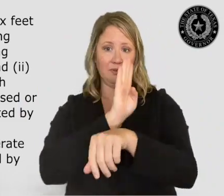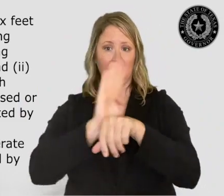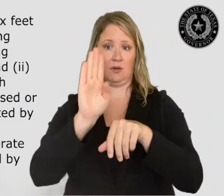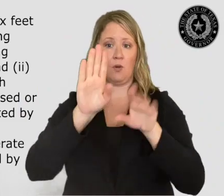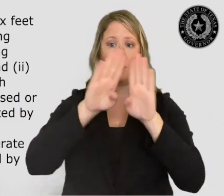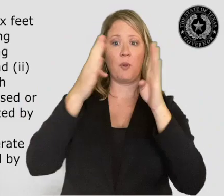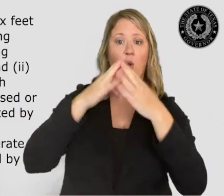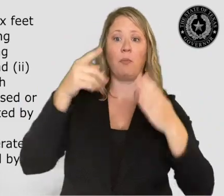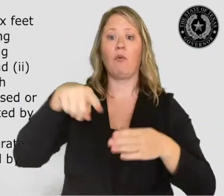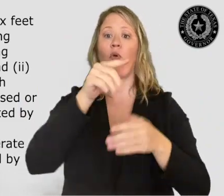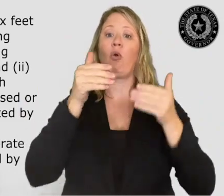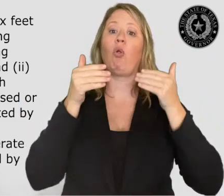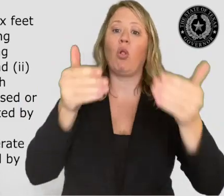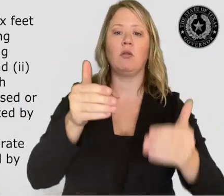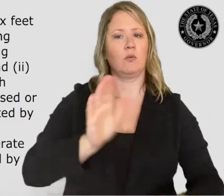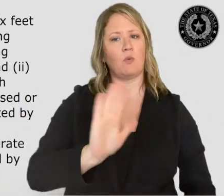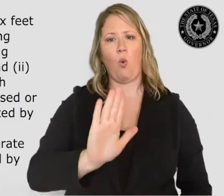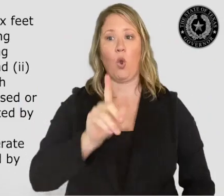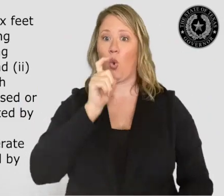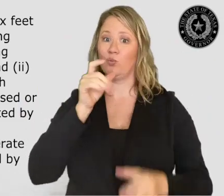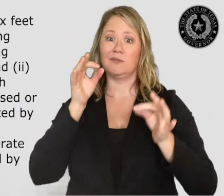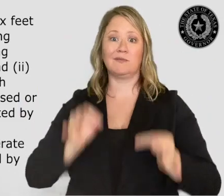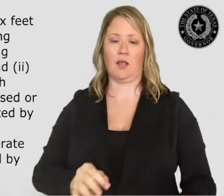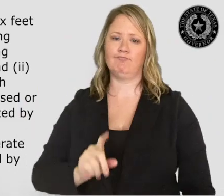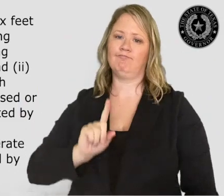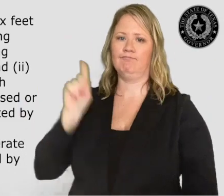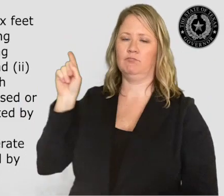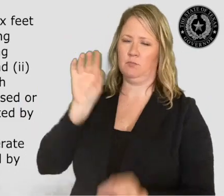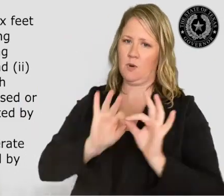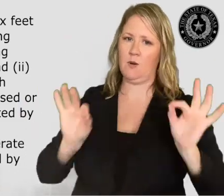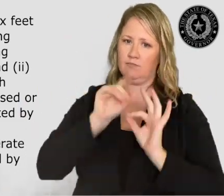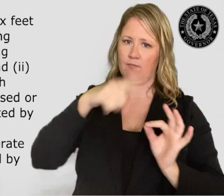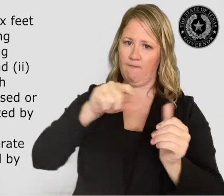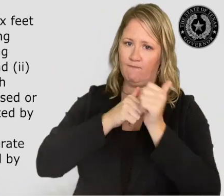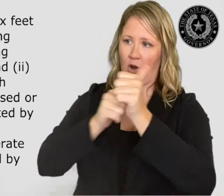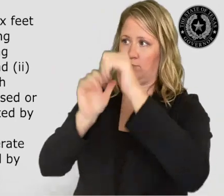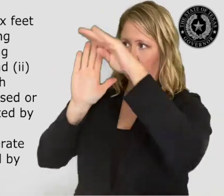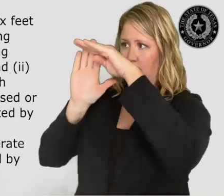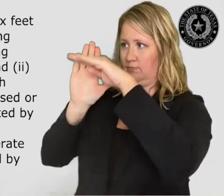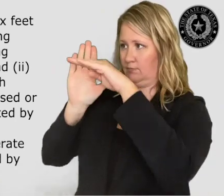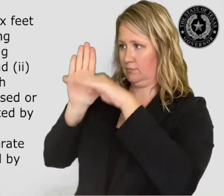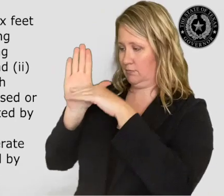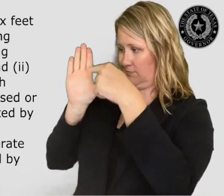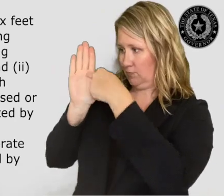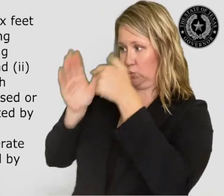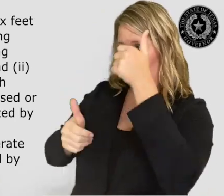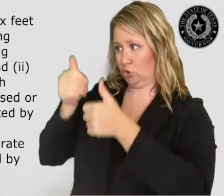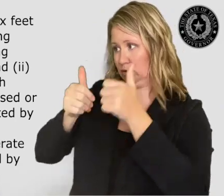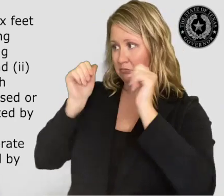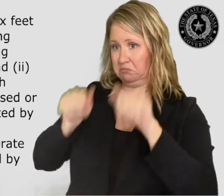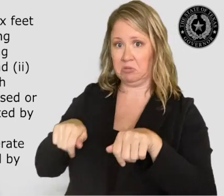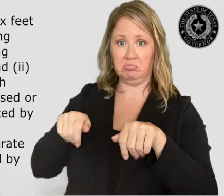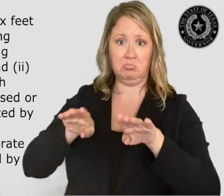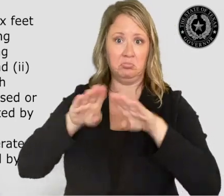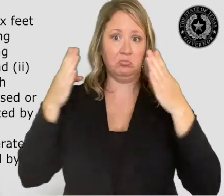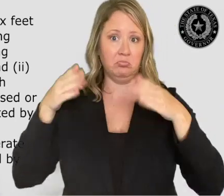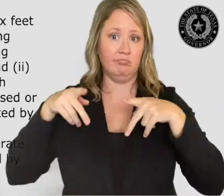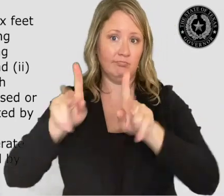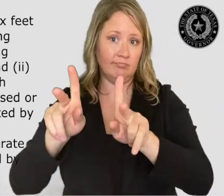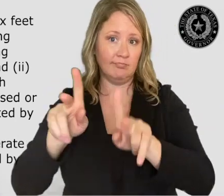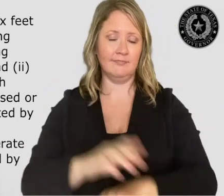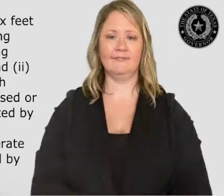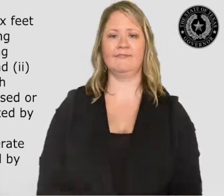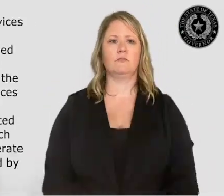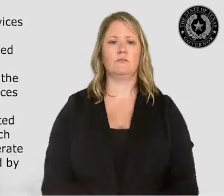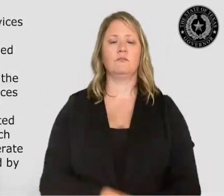are licensed or otherwise regulated by Texas law, such services may operate only as permitted by Texas